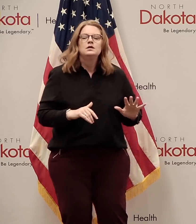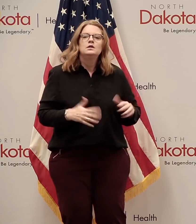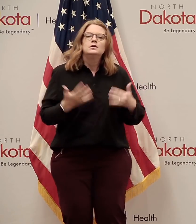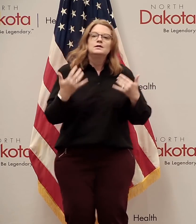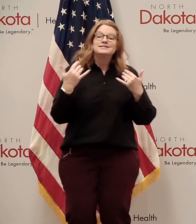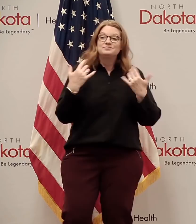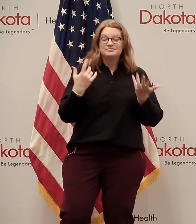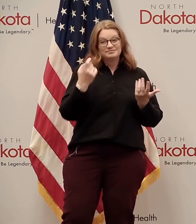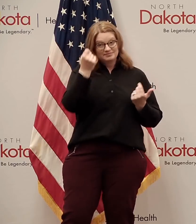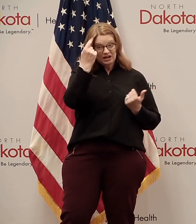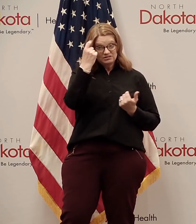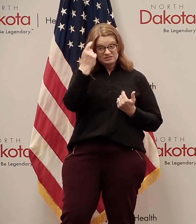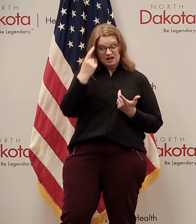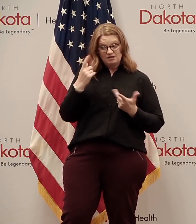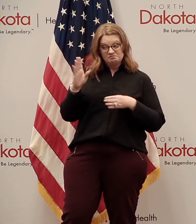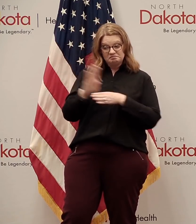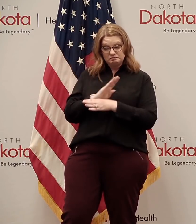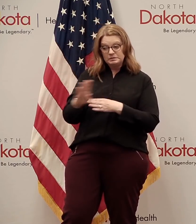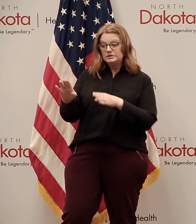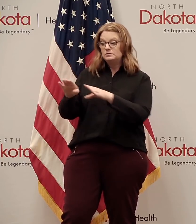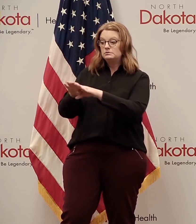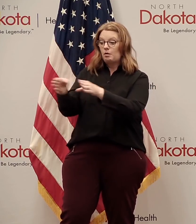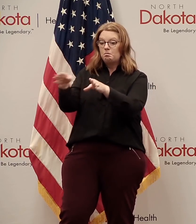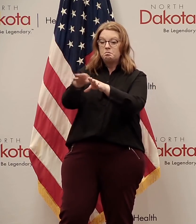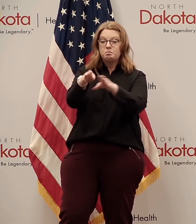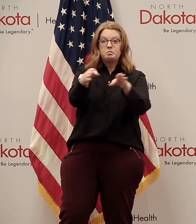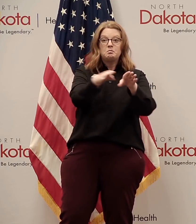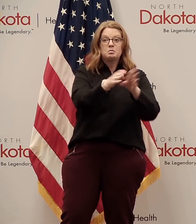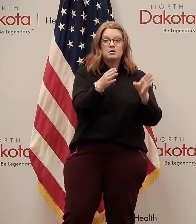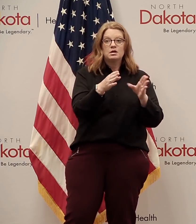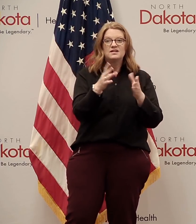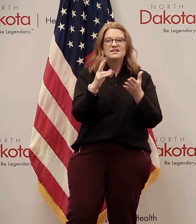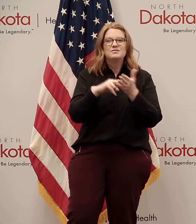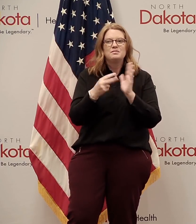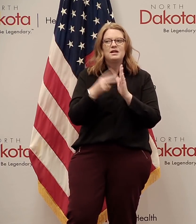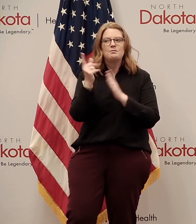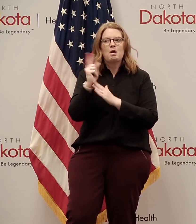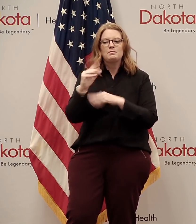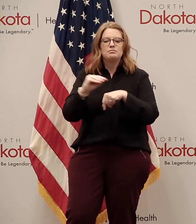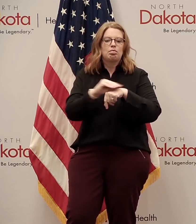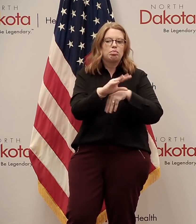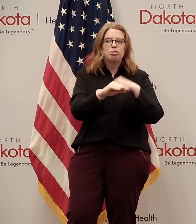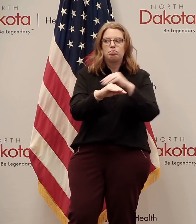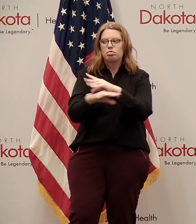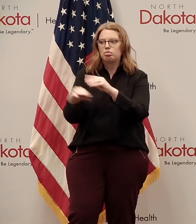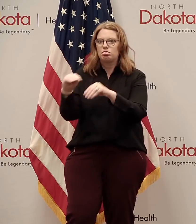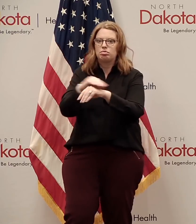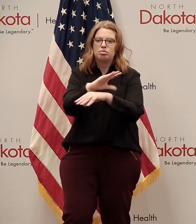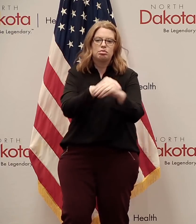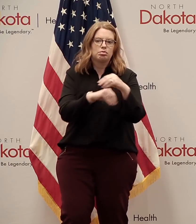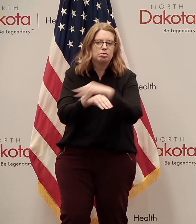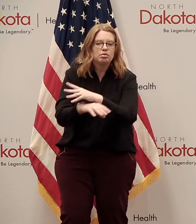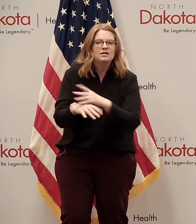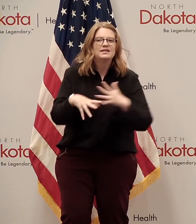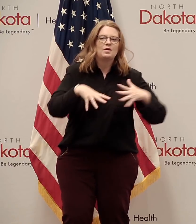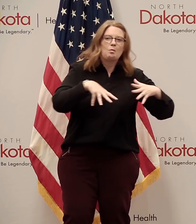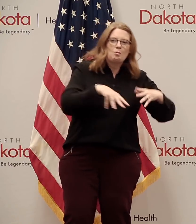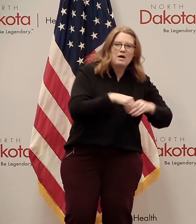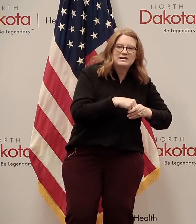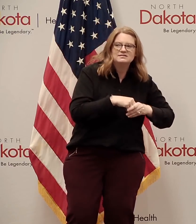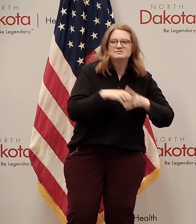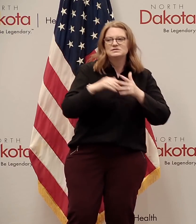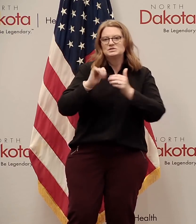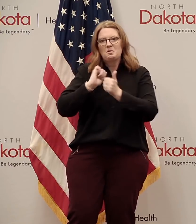resumed and reopened, we created more transmissible moments, and whether those are weddings or sports events, whether it's